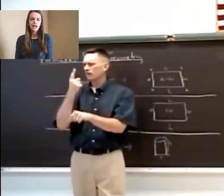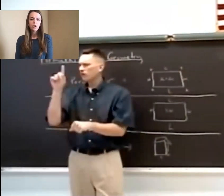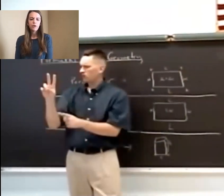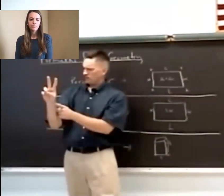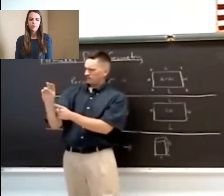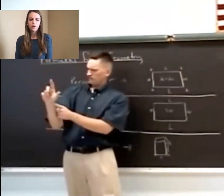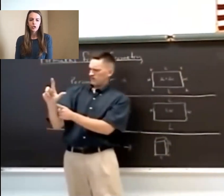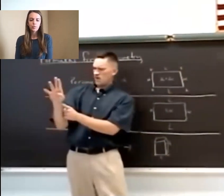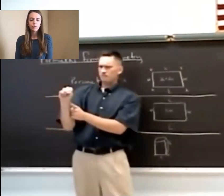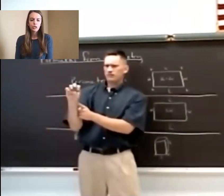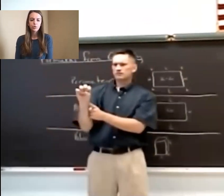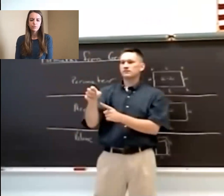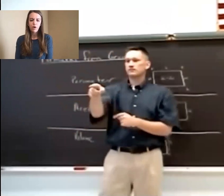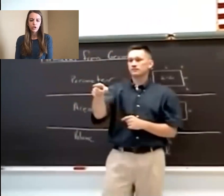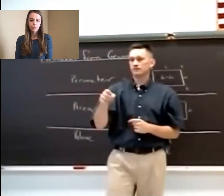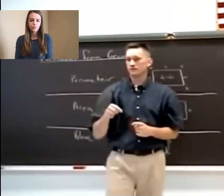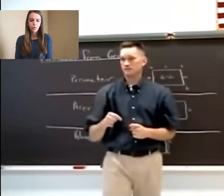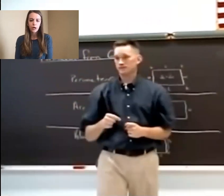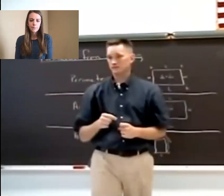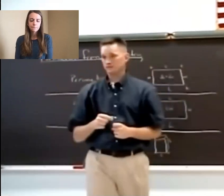now what about volume? What would you use volume for?